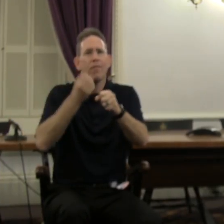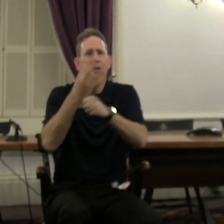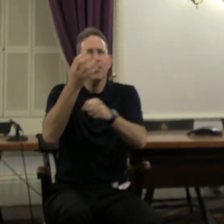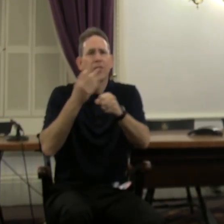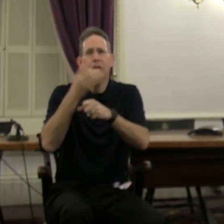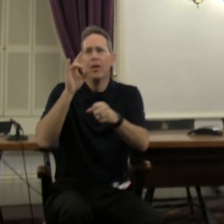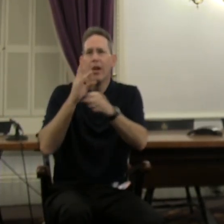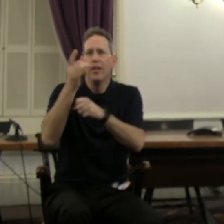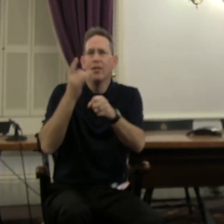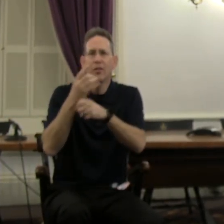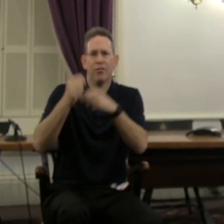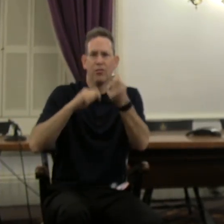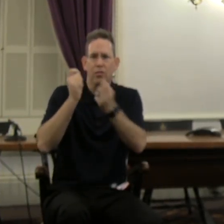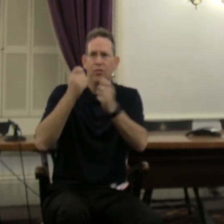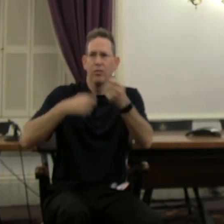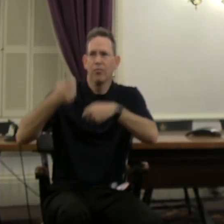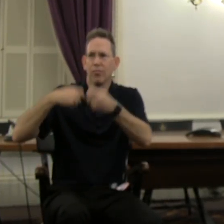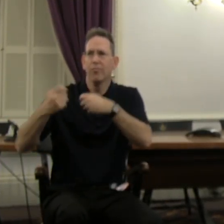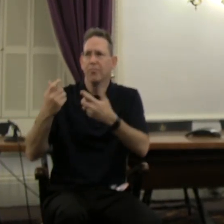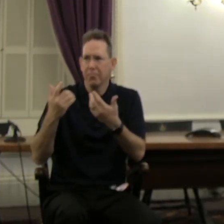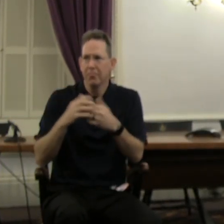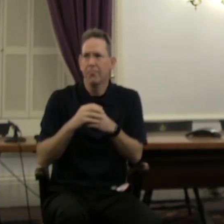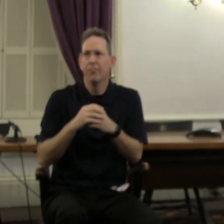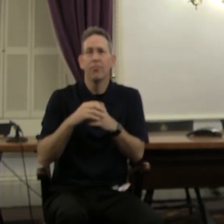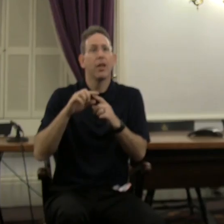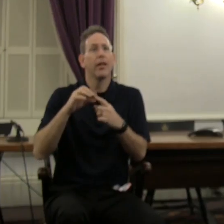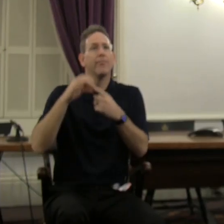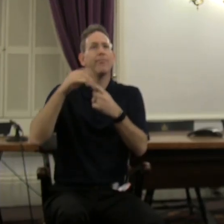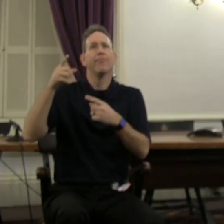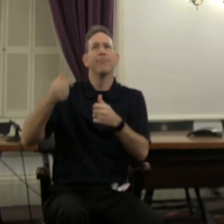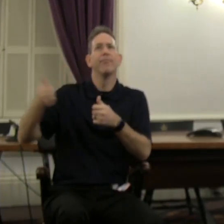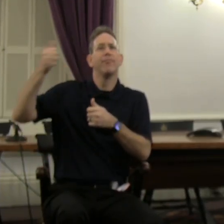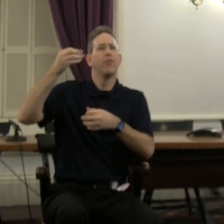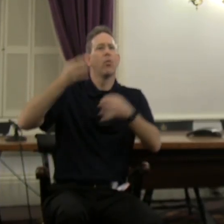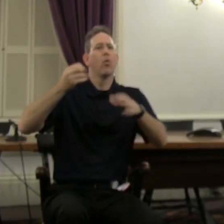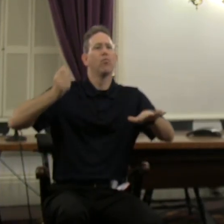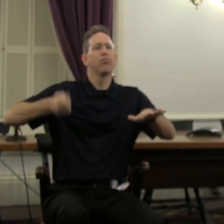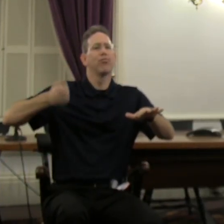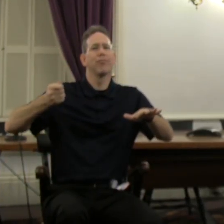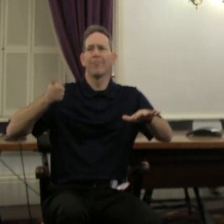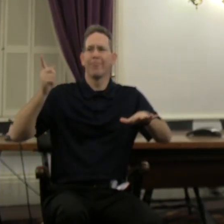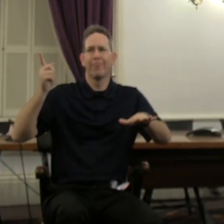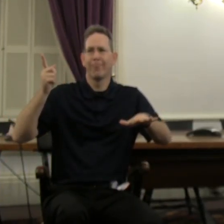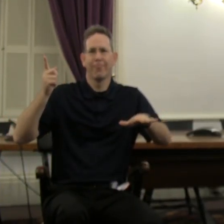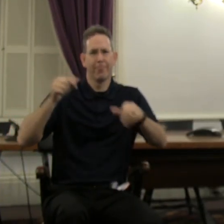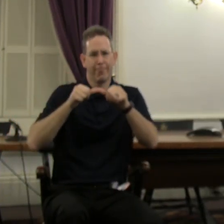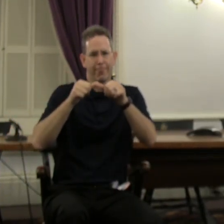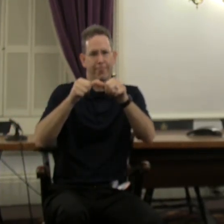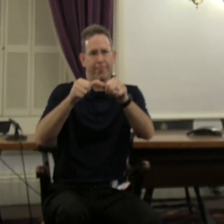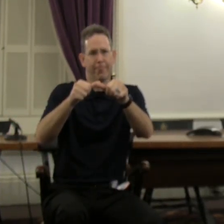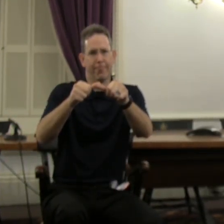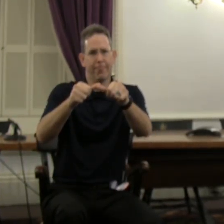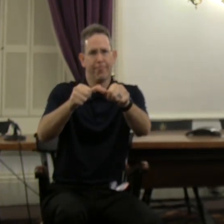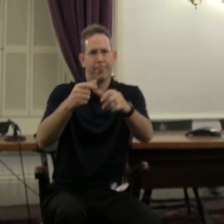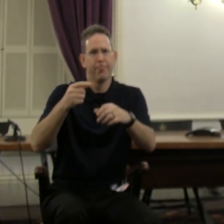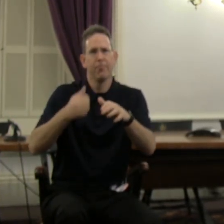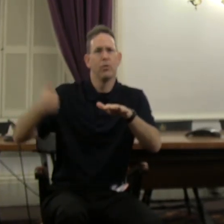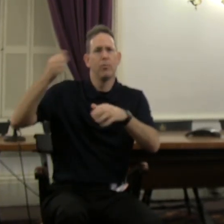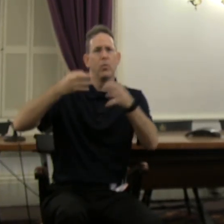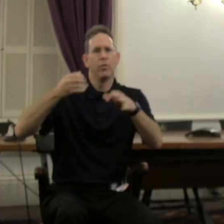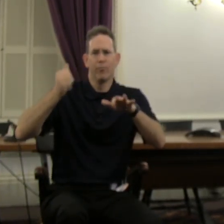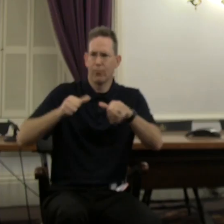an impact. You know, nothing in a democracy is permanent. That's why we have elections every 2, 4, 6 years. And when you have a lifetime